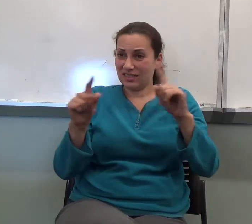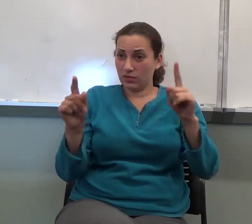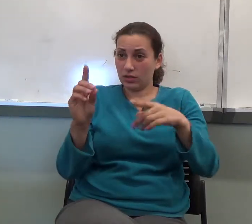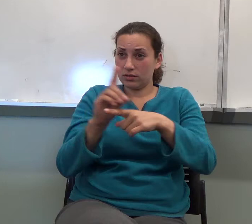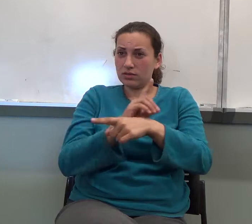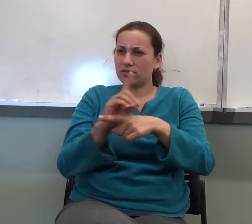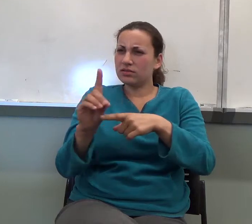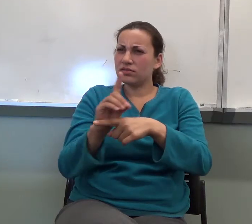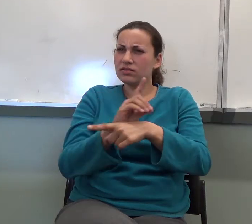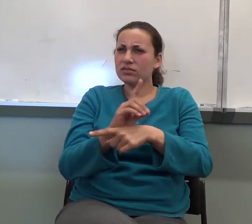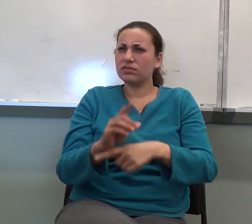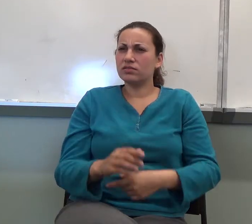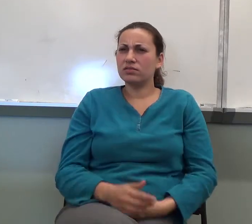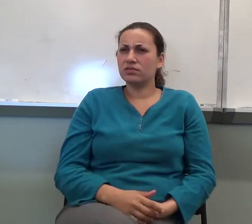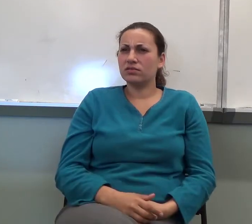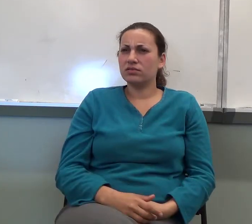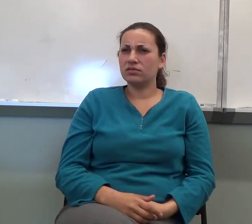Now, why do you think that's true?